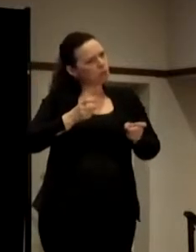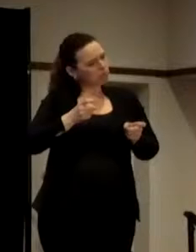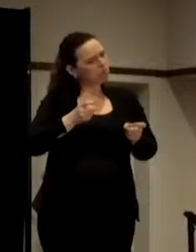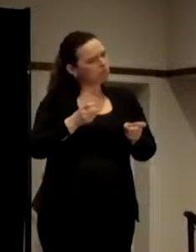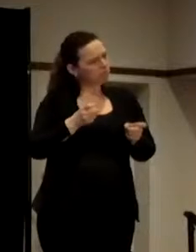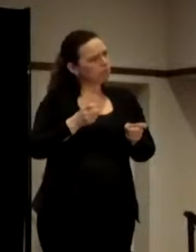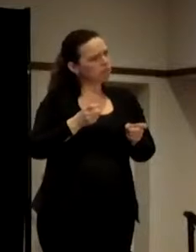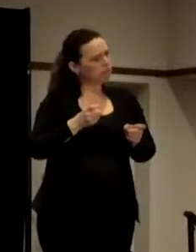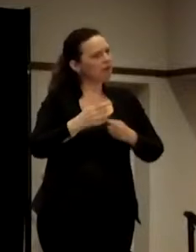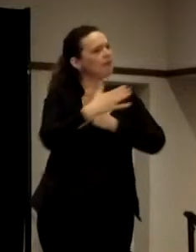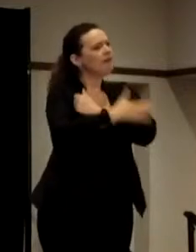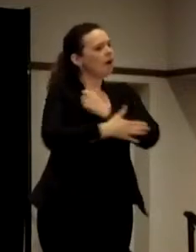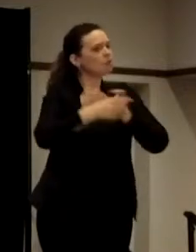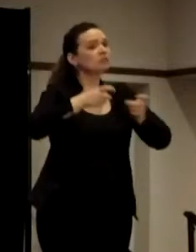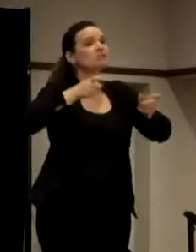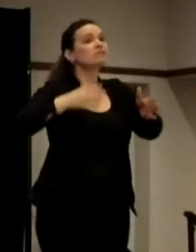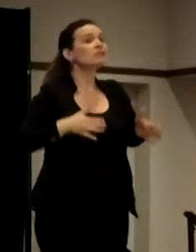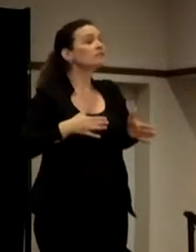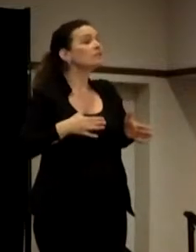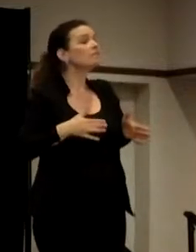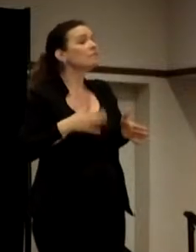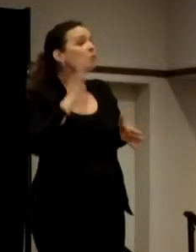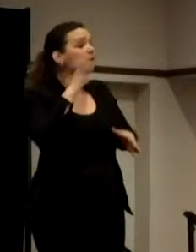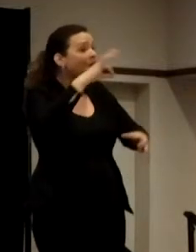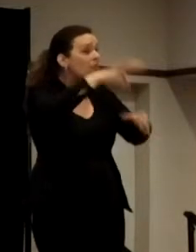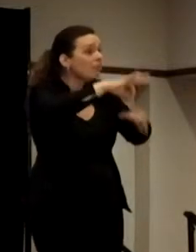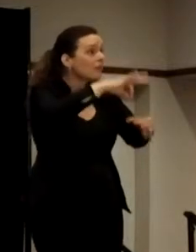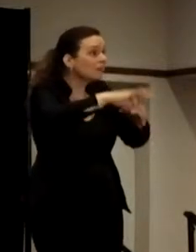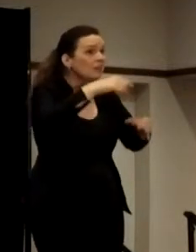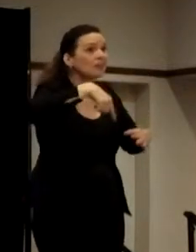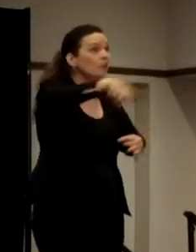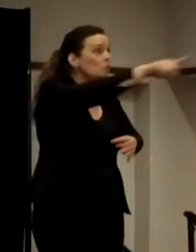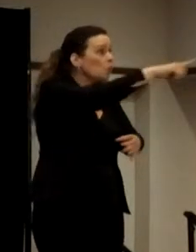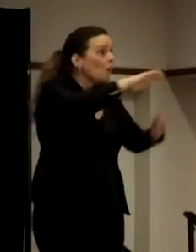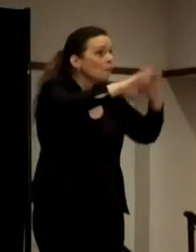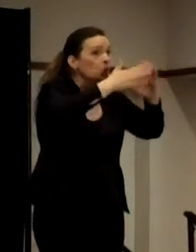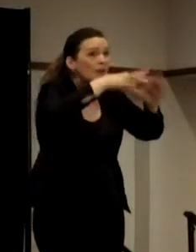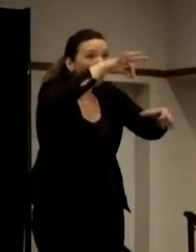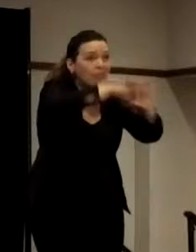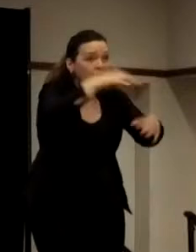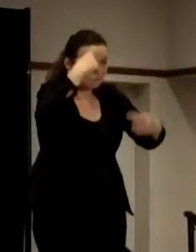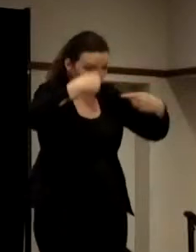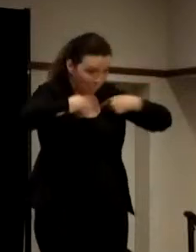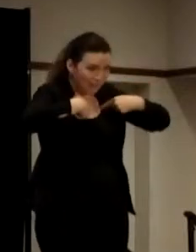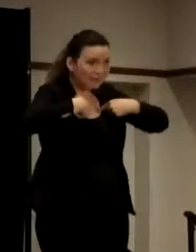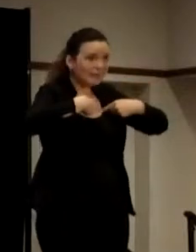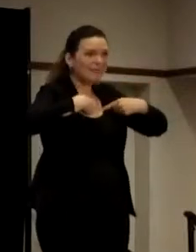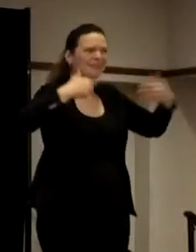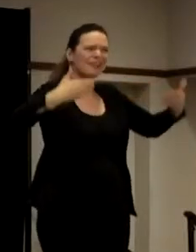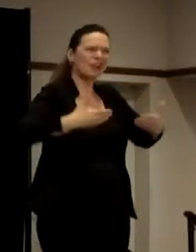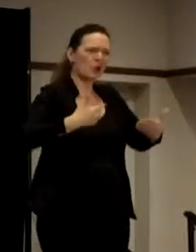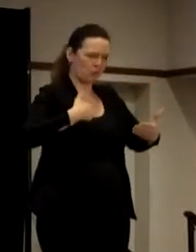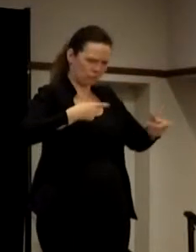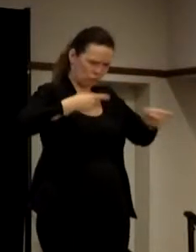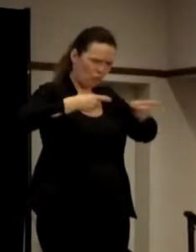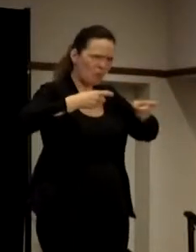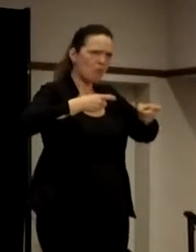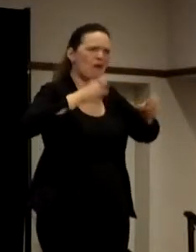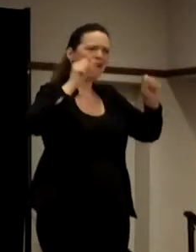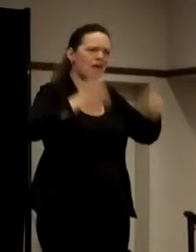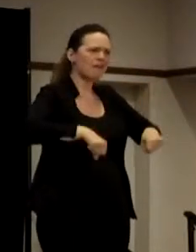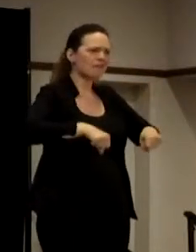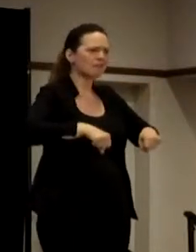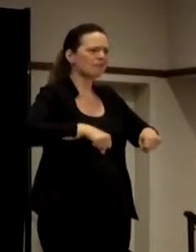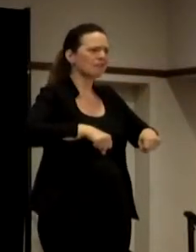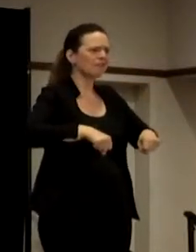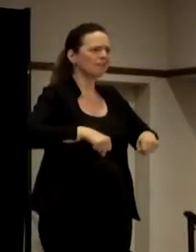who have been elected by people to deal with these emergency situations don't have to go to the state and say, what do you think about this little tweak or